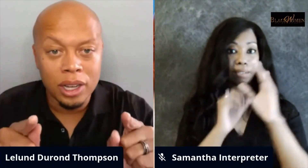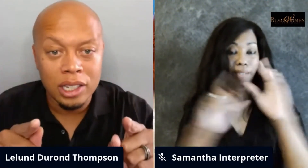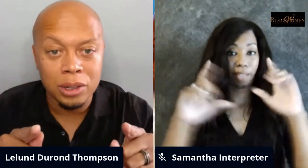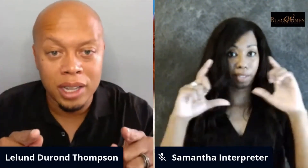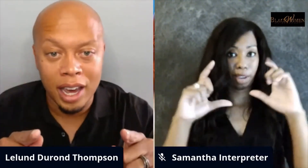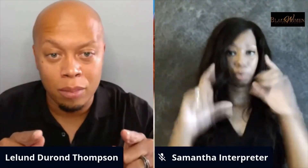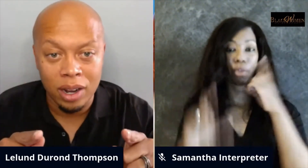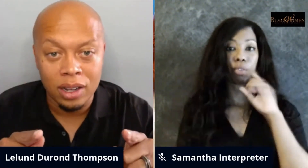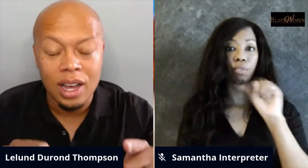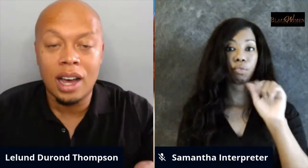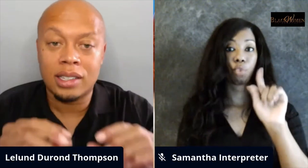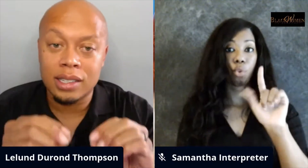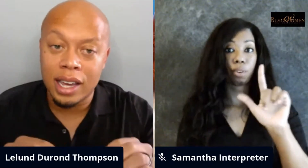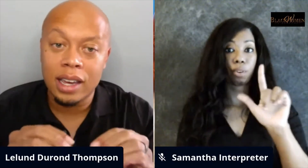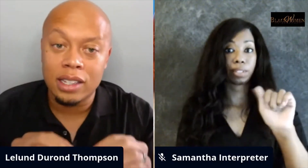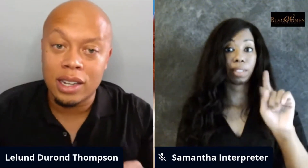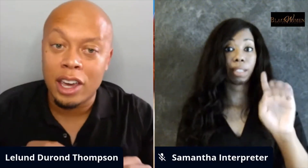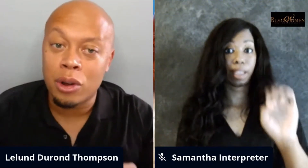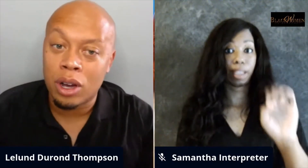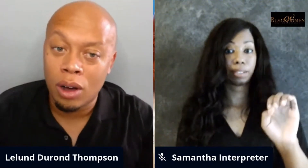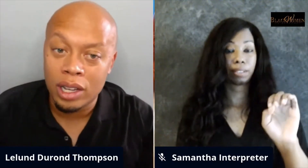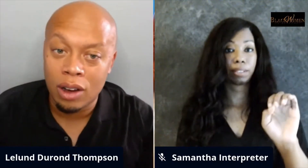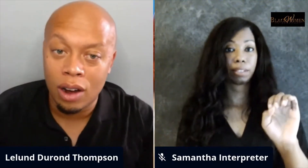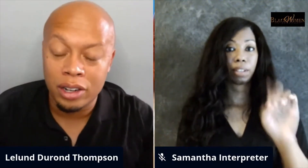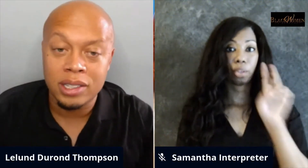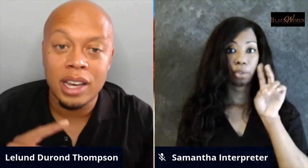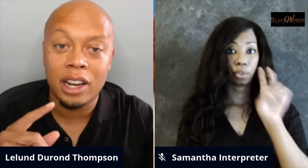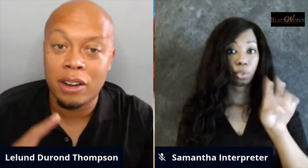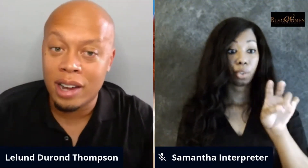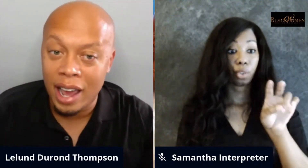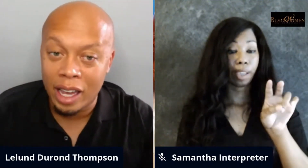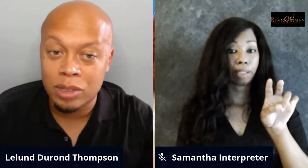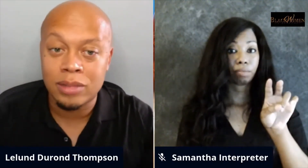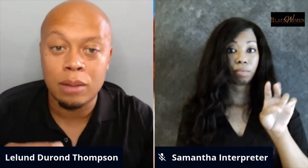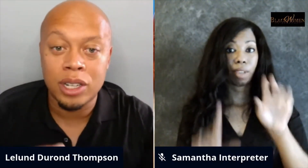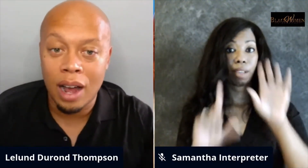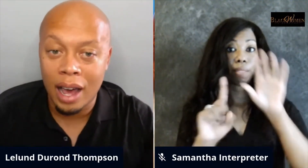you look into the camera. A slate is like your calling card. You're saying your